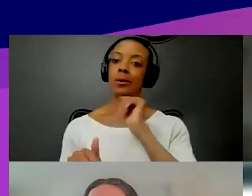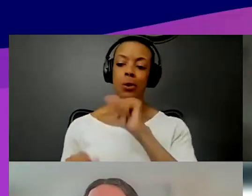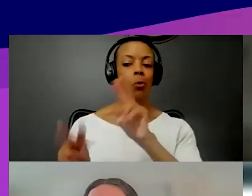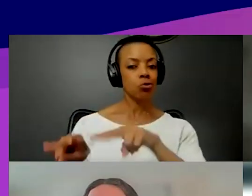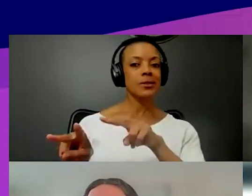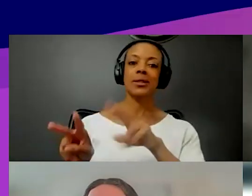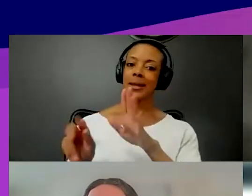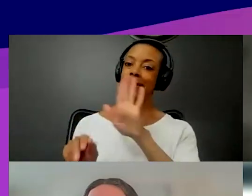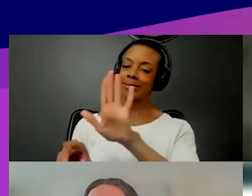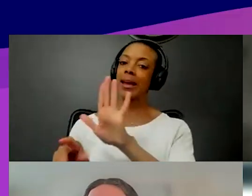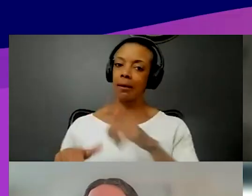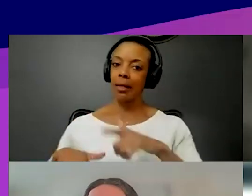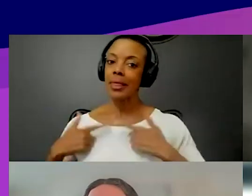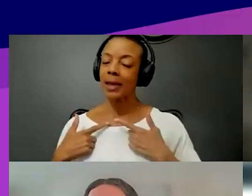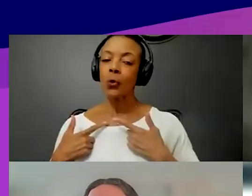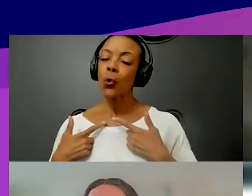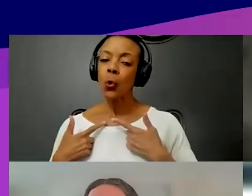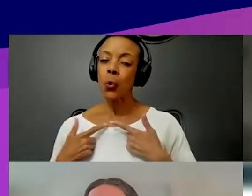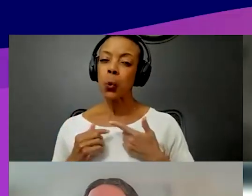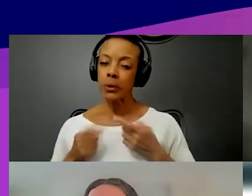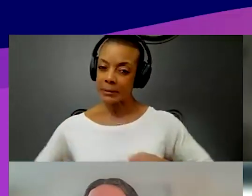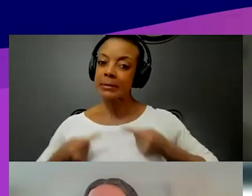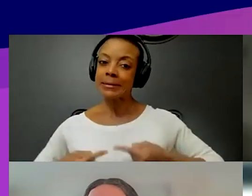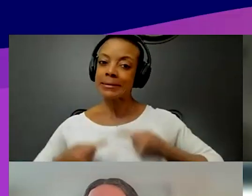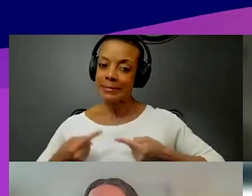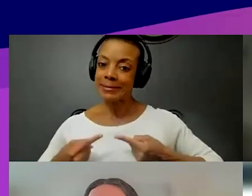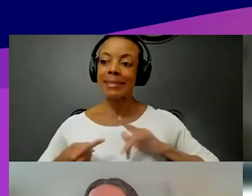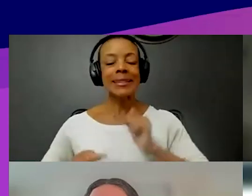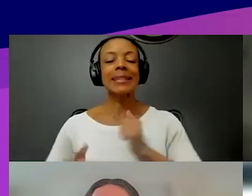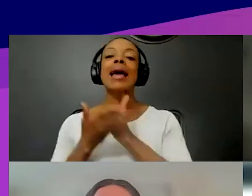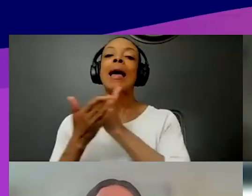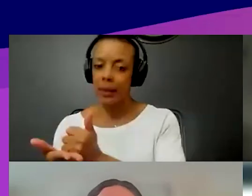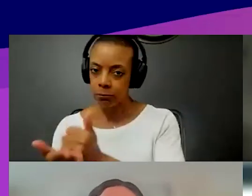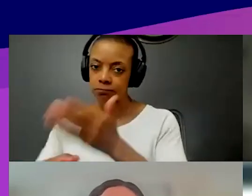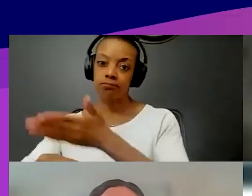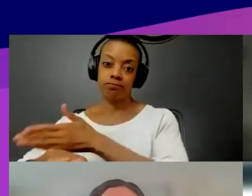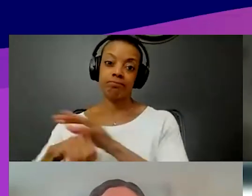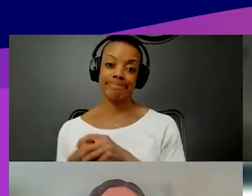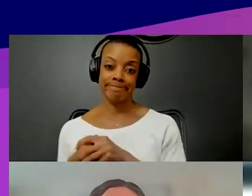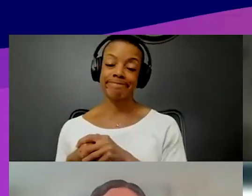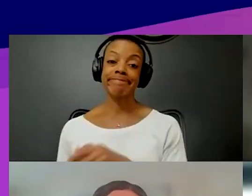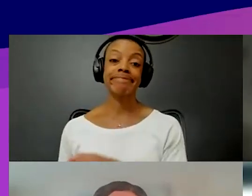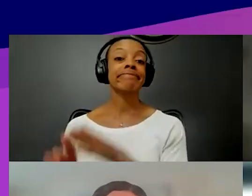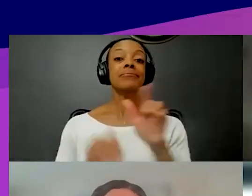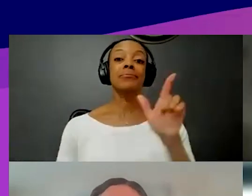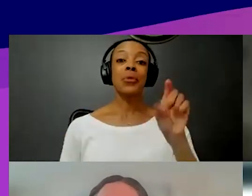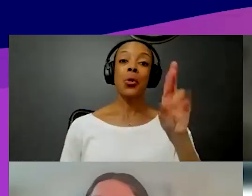some difficult times and they need help to do better. Thank you. And Lori, you get the last word.